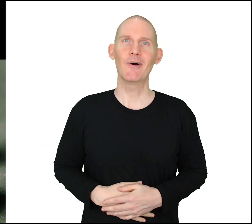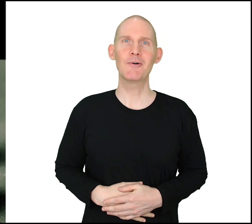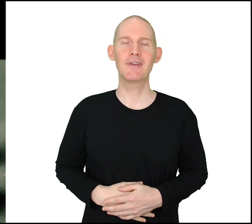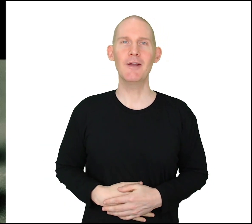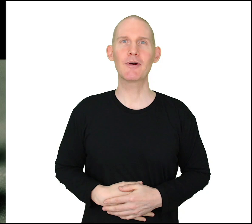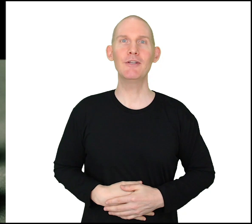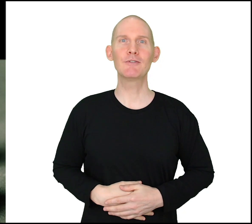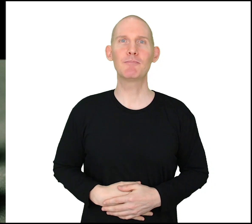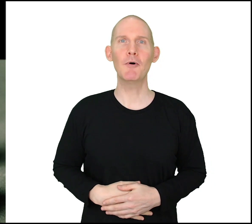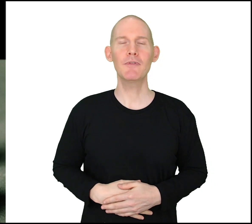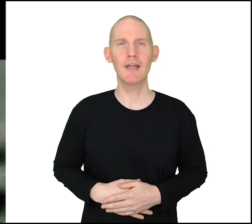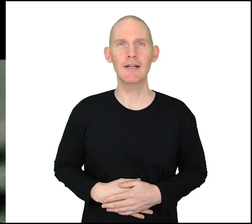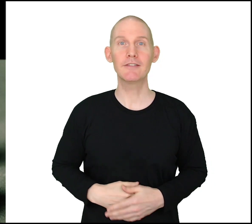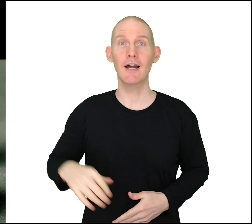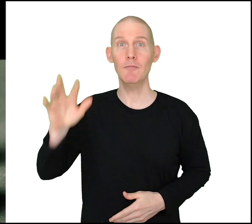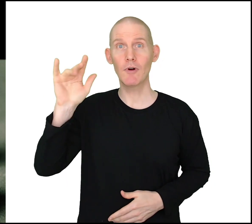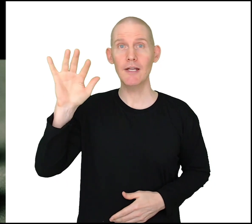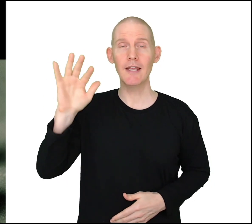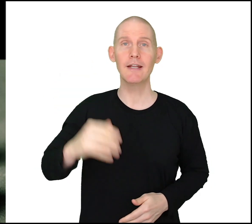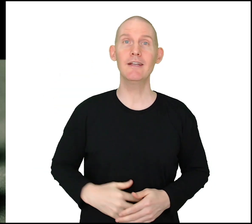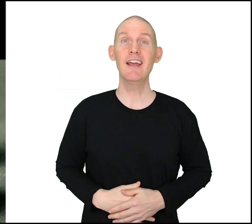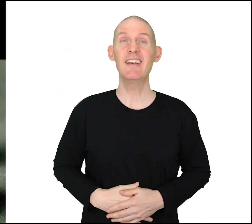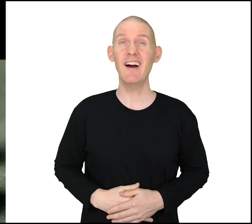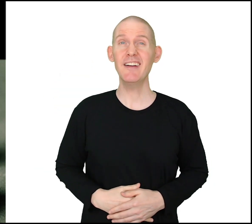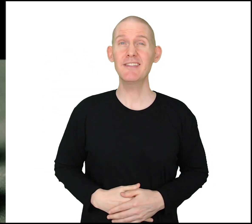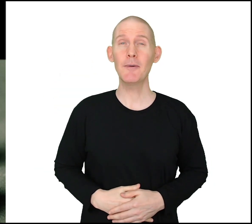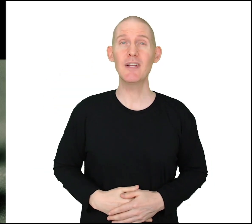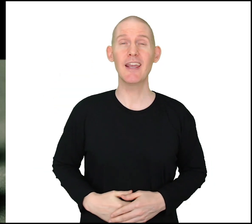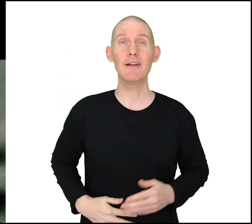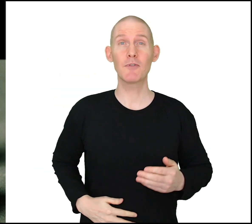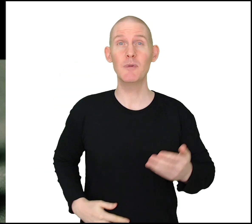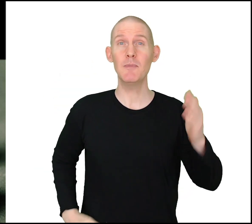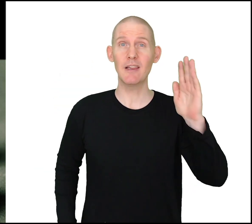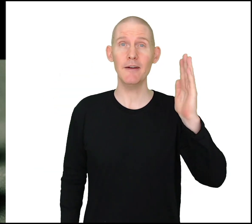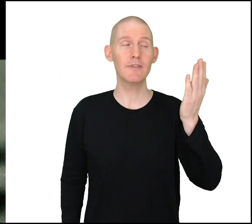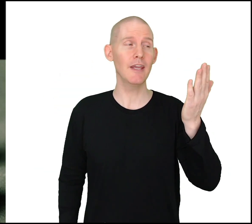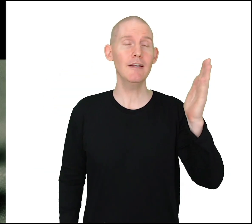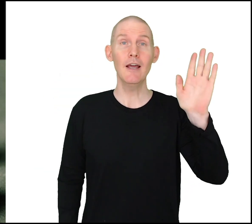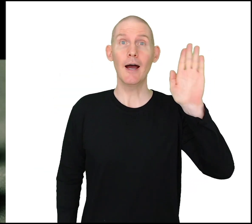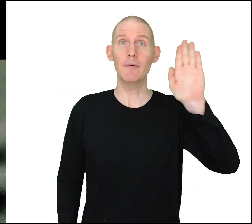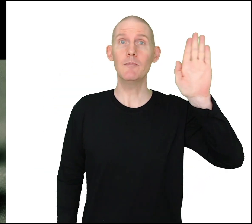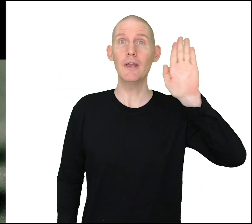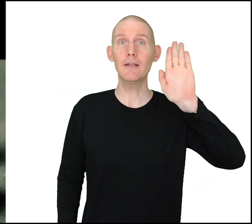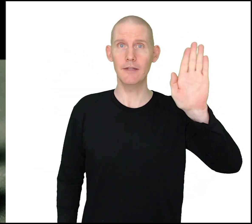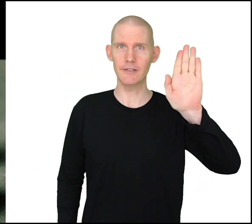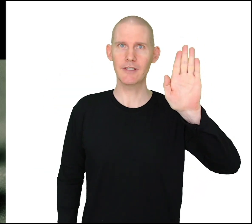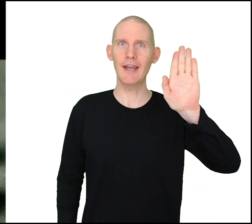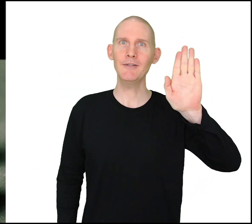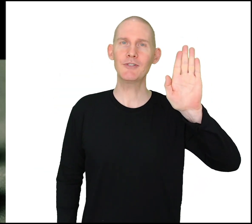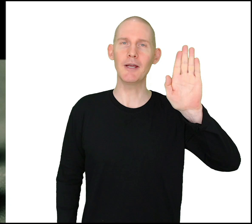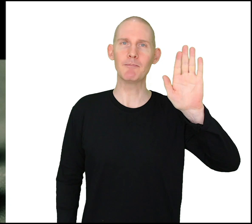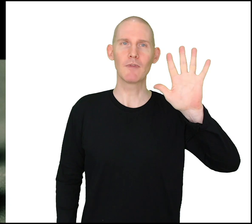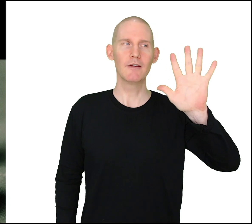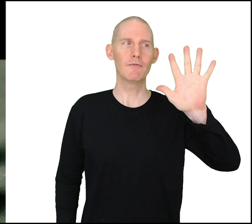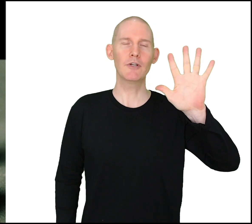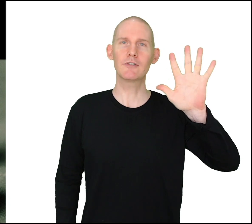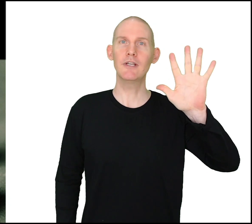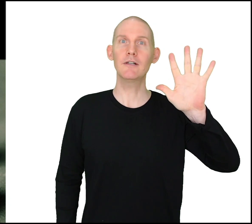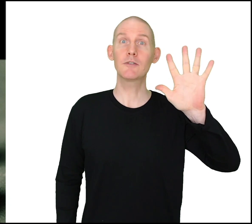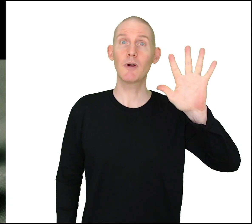Okay, we're going to use both hands. I'm right-handed. Non-dominant hand for me, my left hand. I'm going to make this hand shape. Fingers here, spread